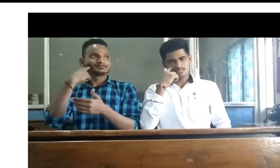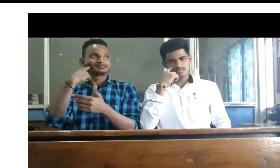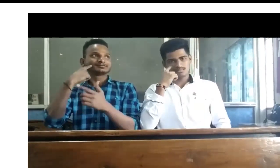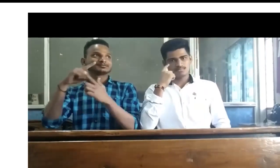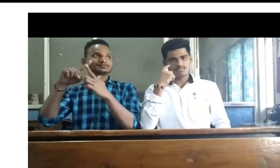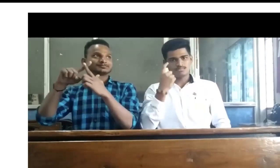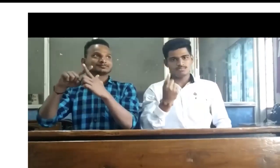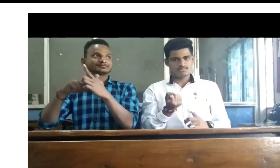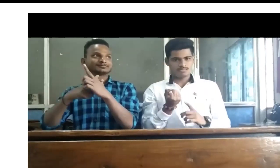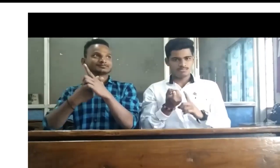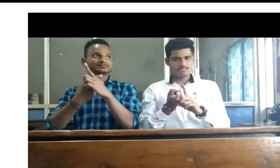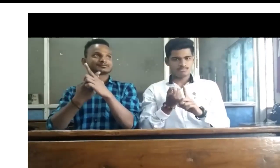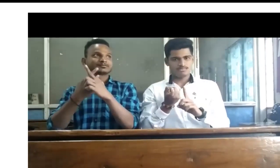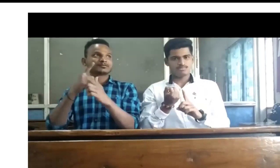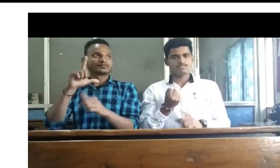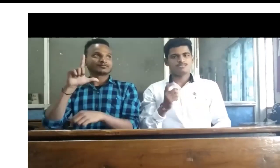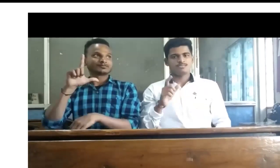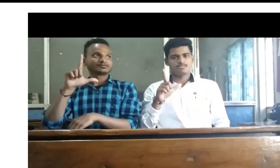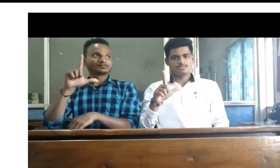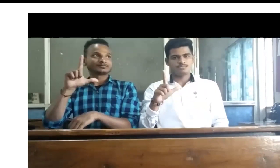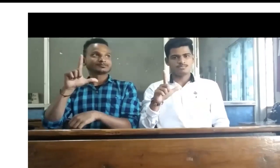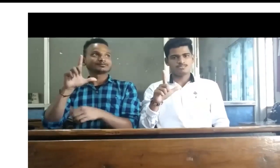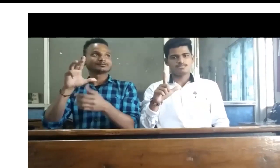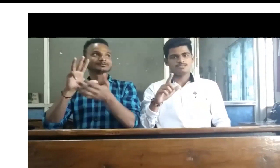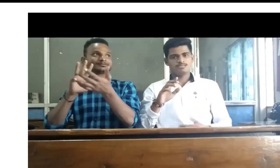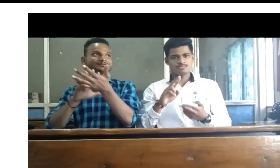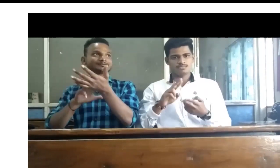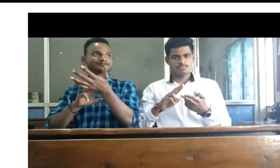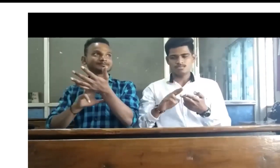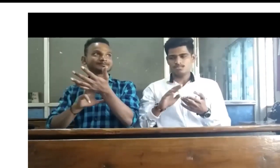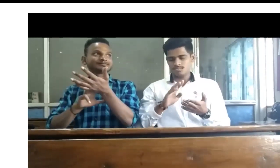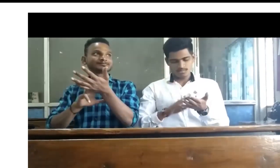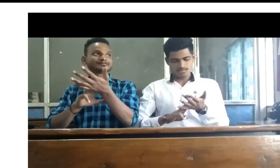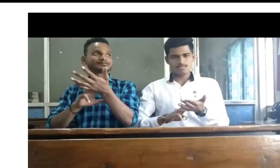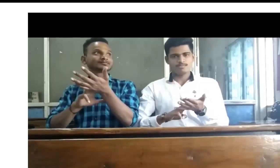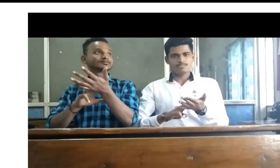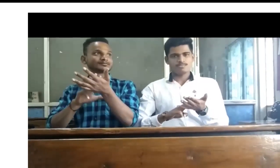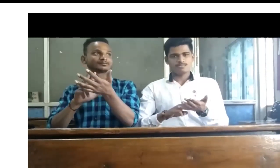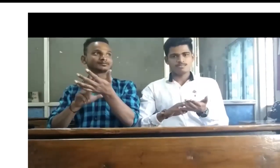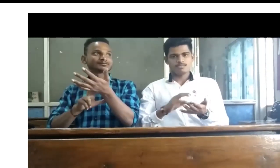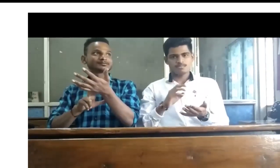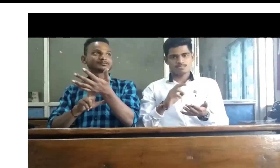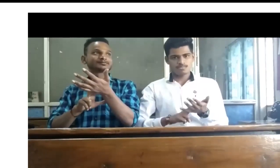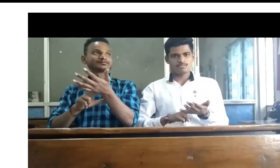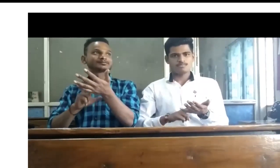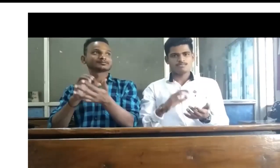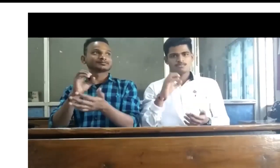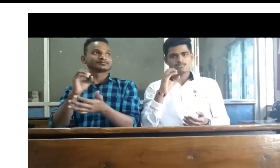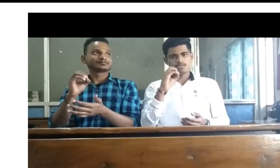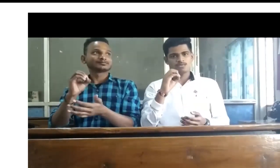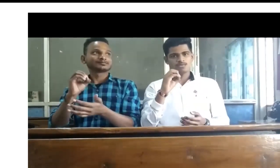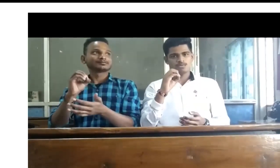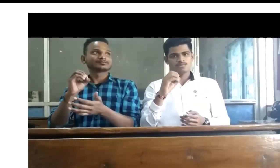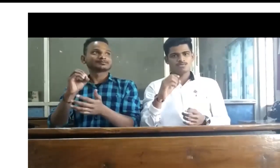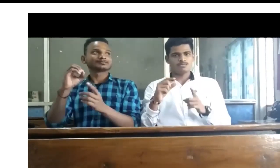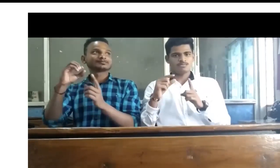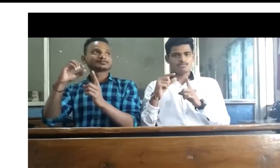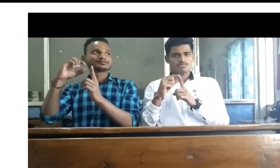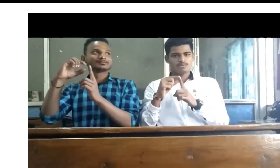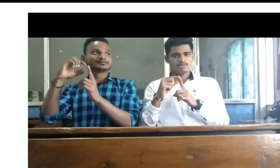India. And these guys really helped me and my friends to know about sign language and what are the problems that they have faced,